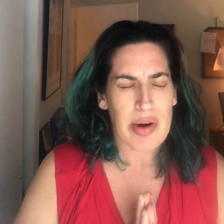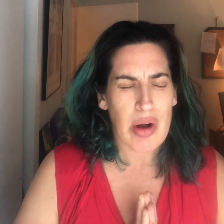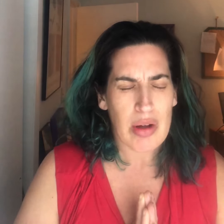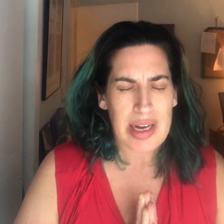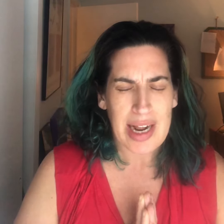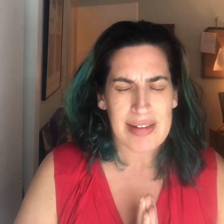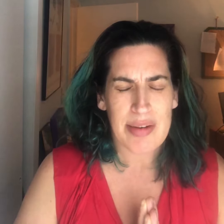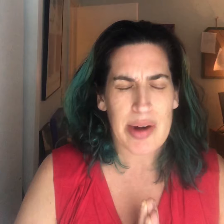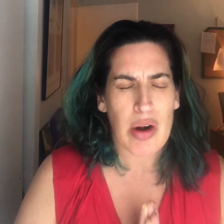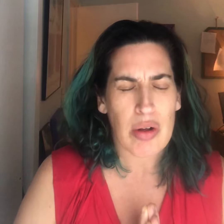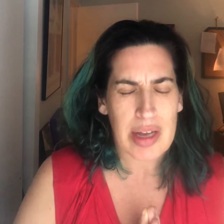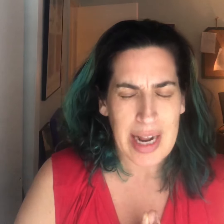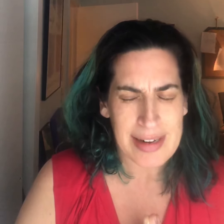We are all connected. We are all connected.